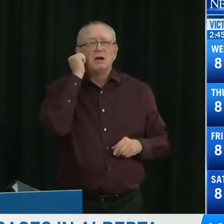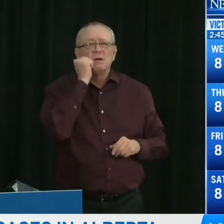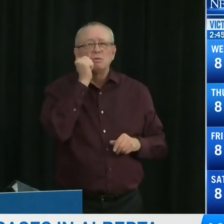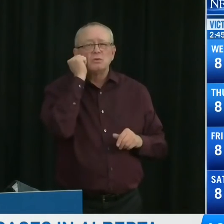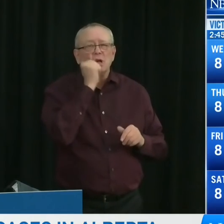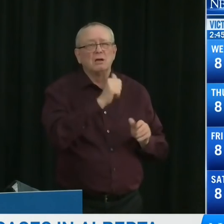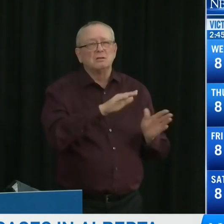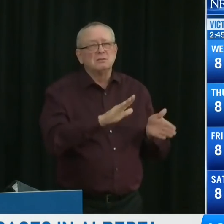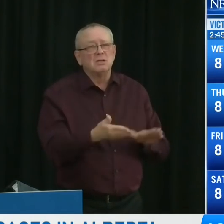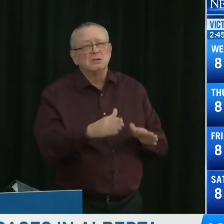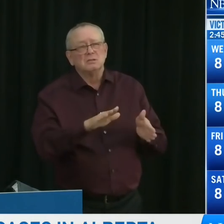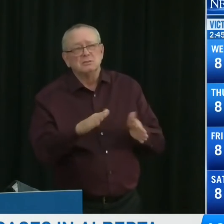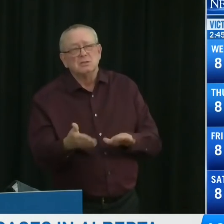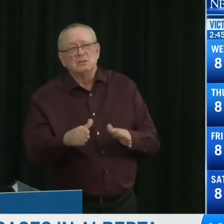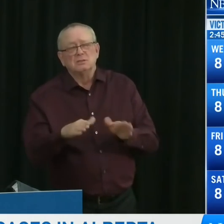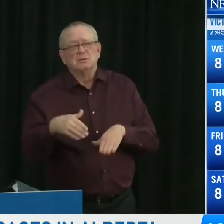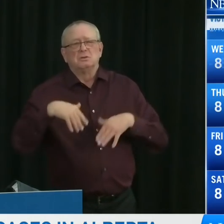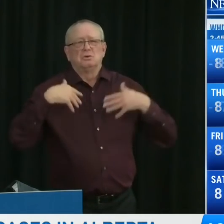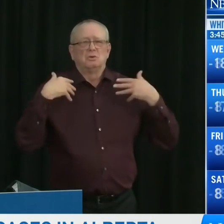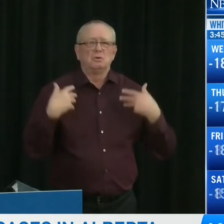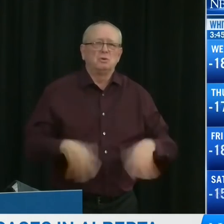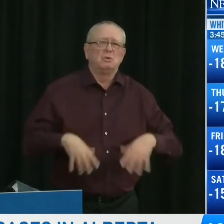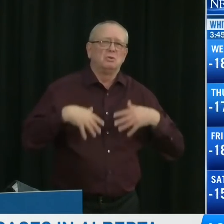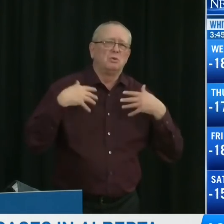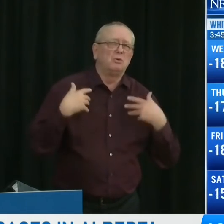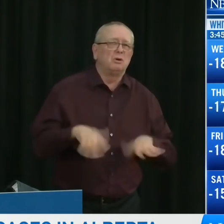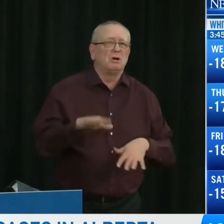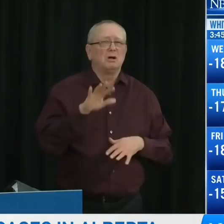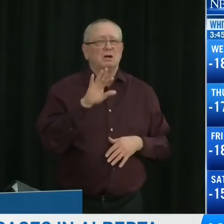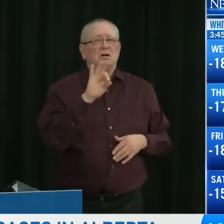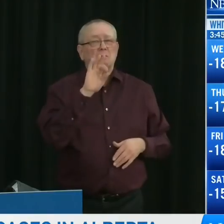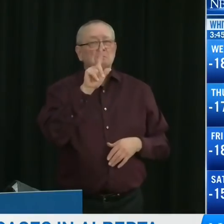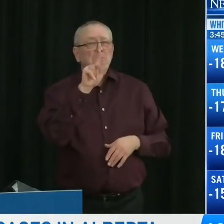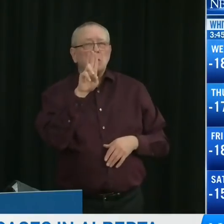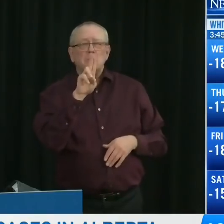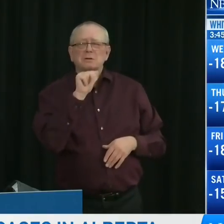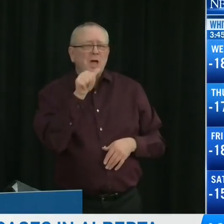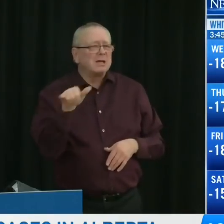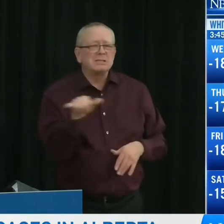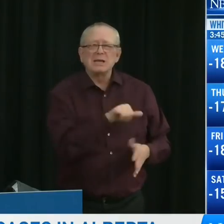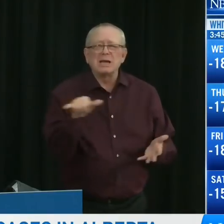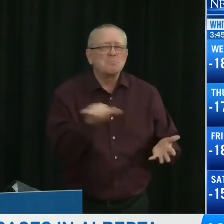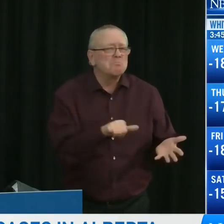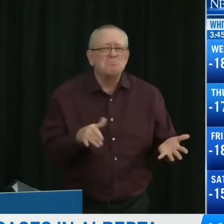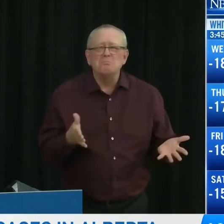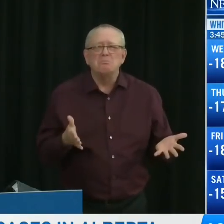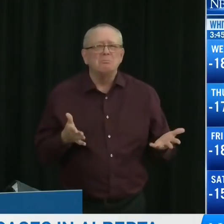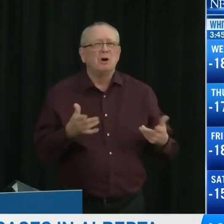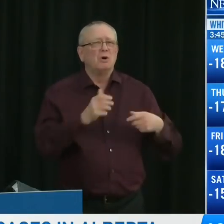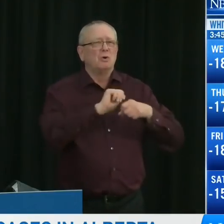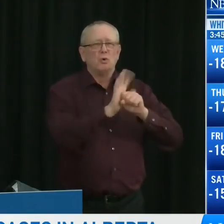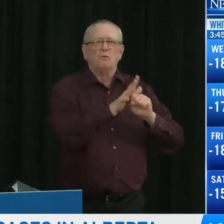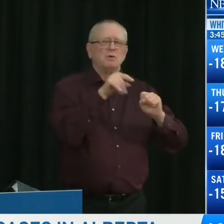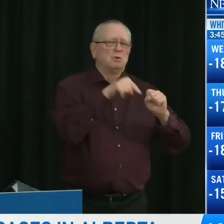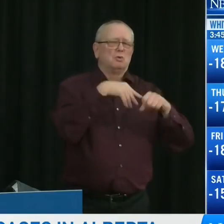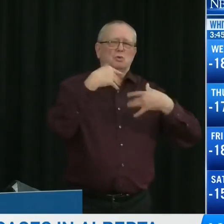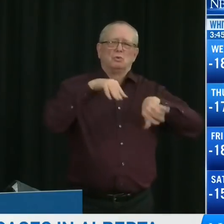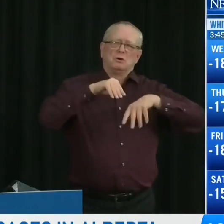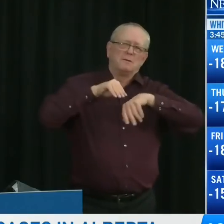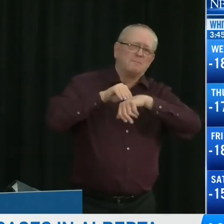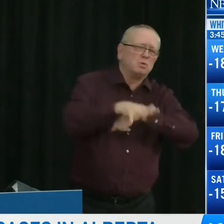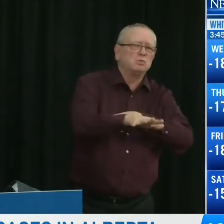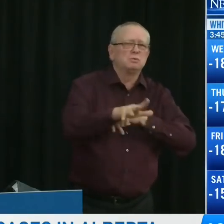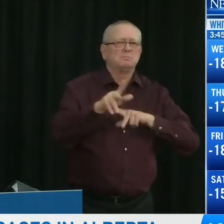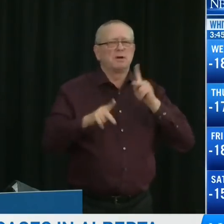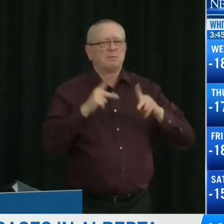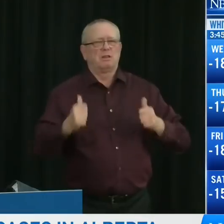not just a flu. It is life and death. And often it is the outcome of choices made by Albertans who